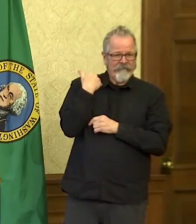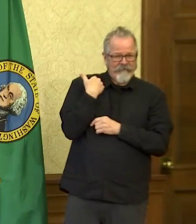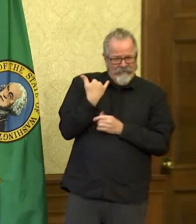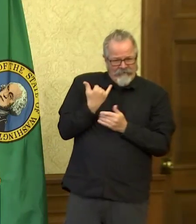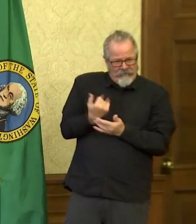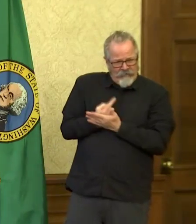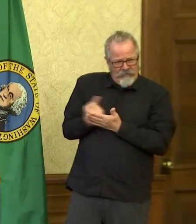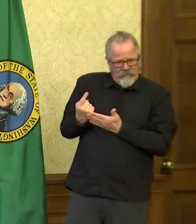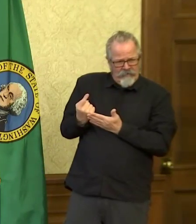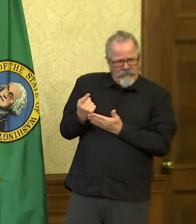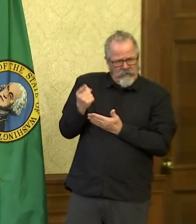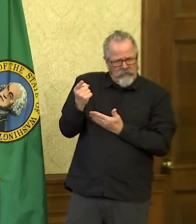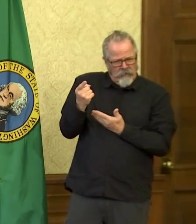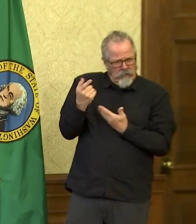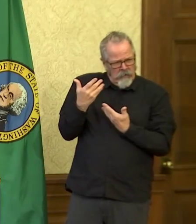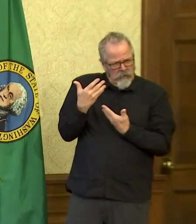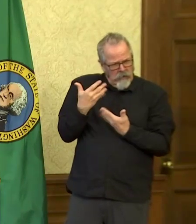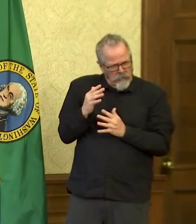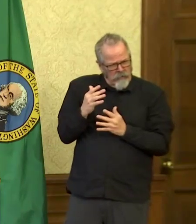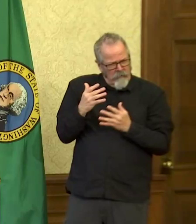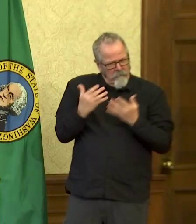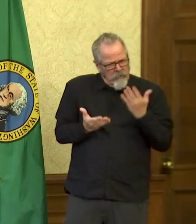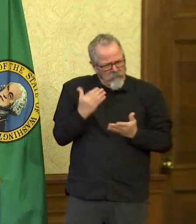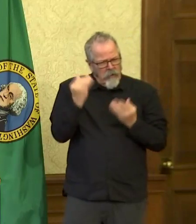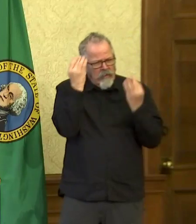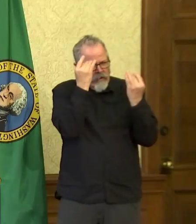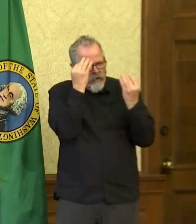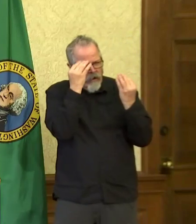some modeling. Wondering if that's happened and if you've made